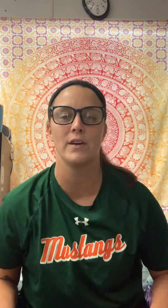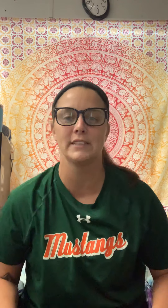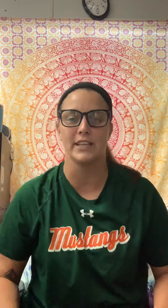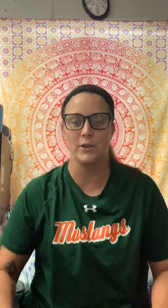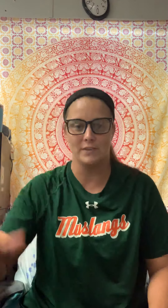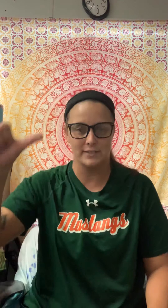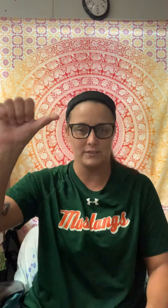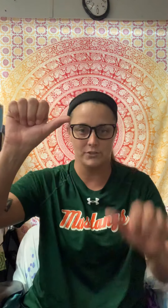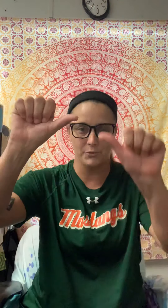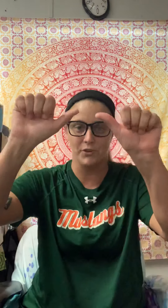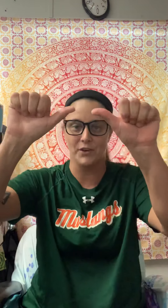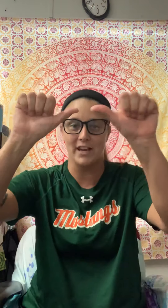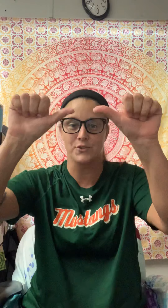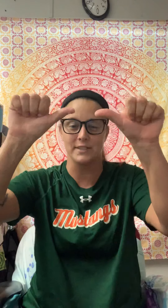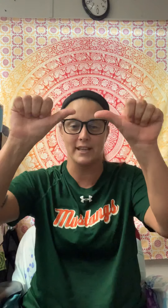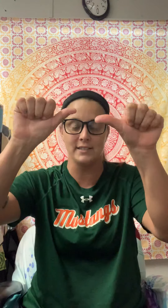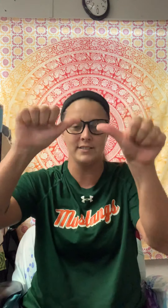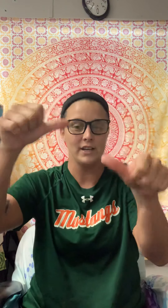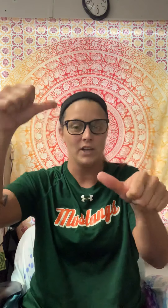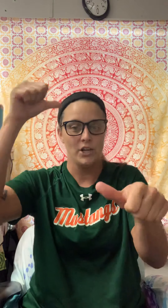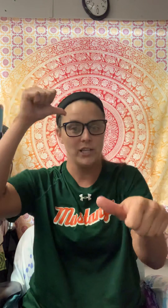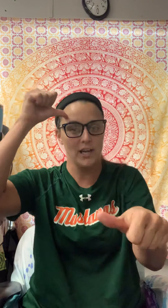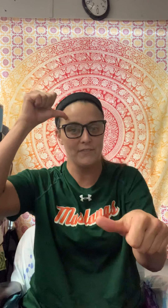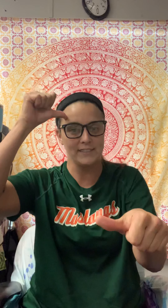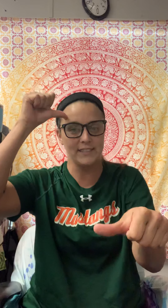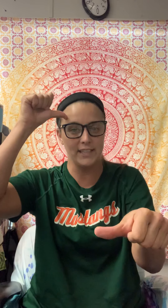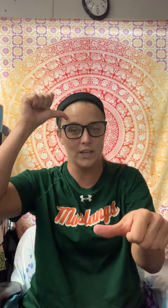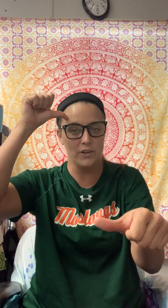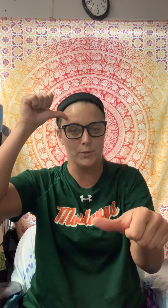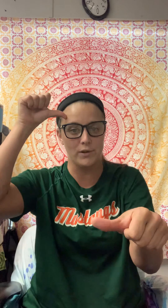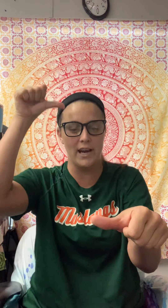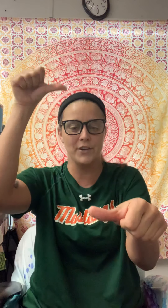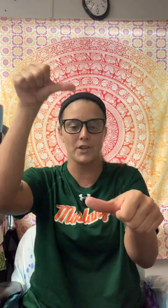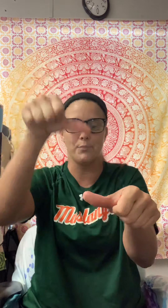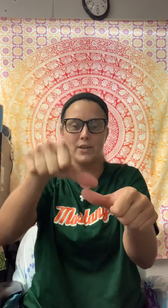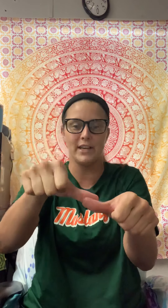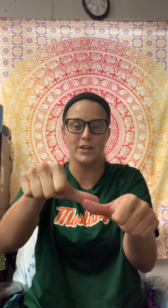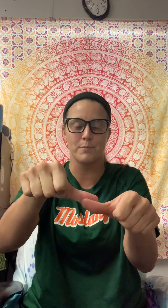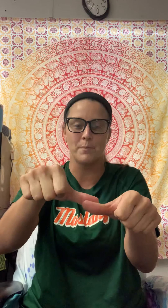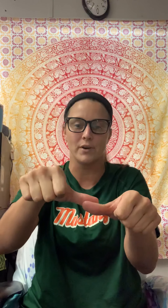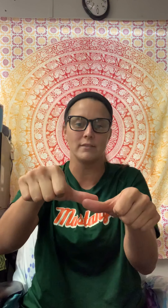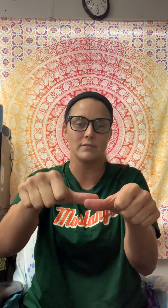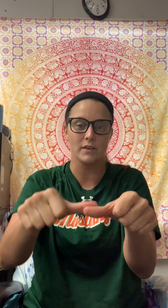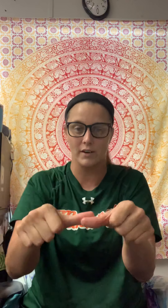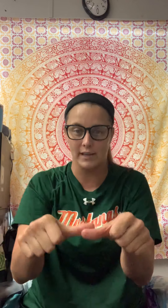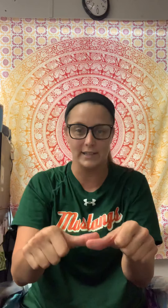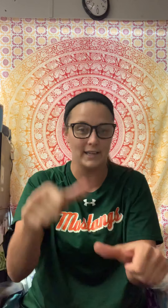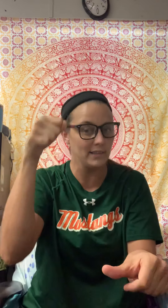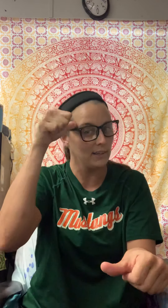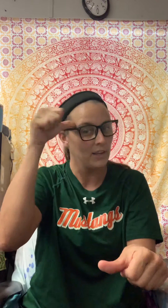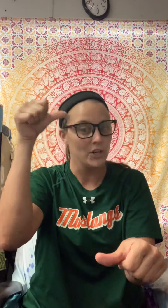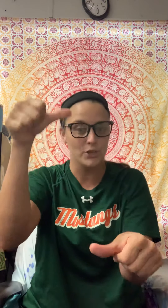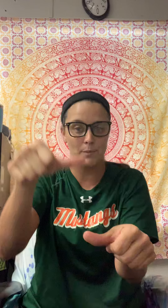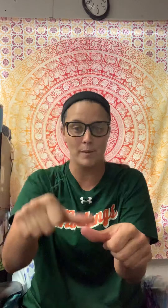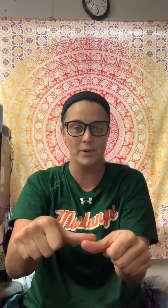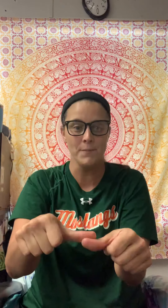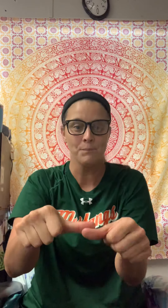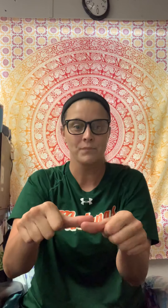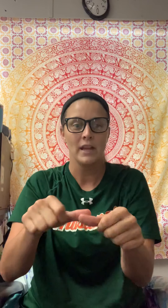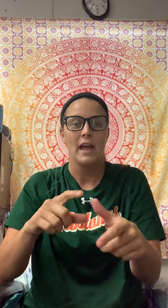like you have so both your hands are in 10s, you have that sticky note in your brain, you're gonna put it here to remember it, all right? Again, to remember.